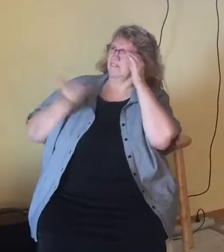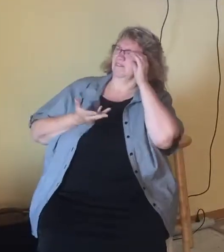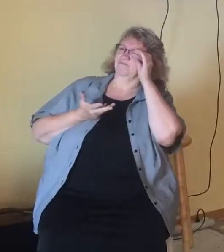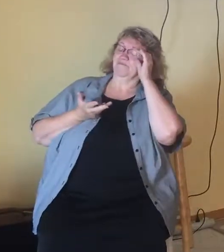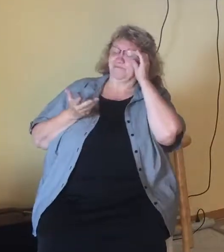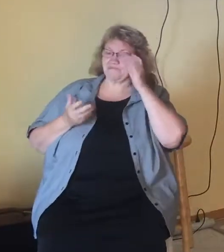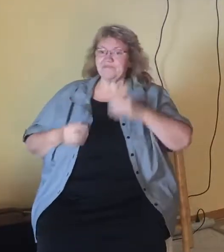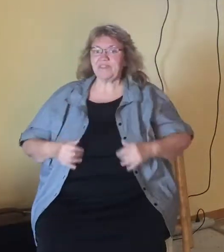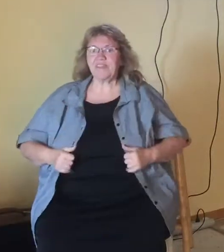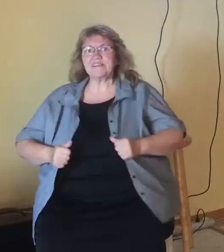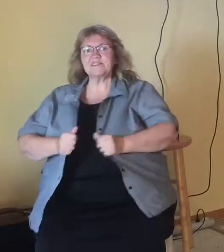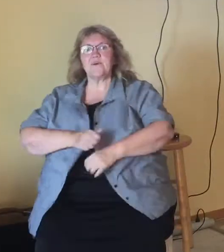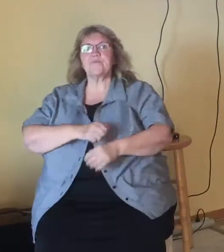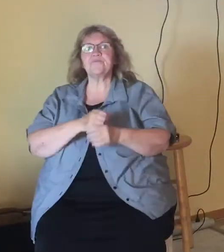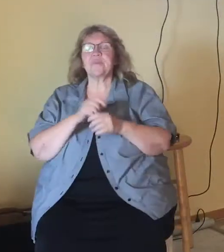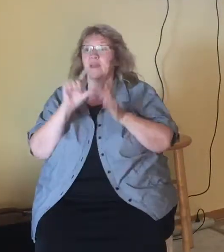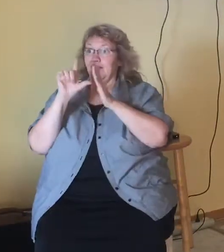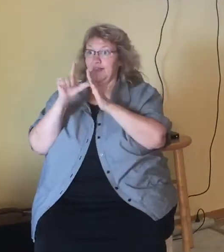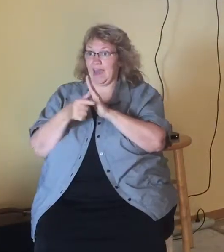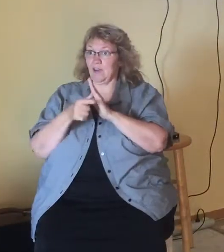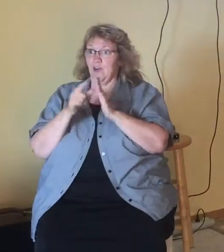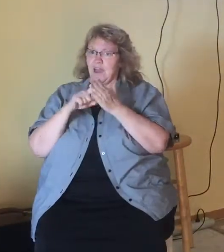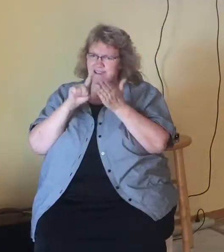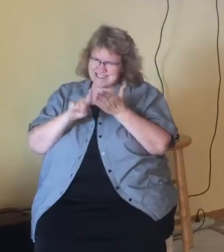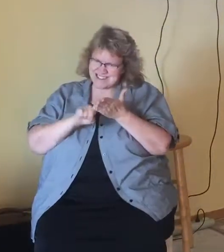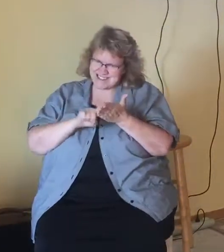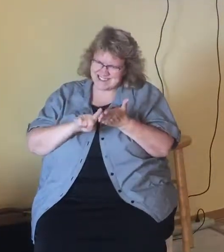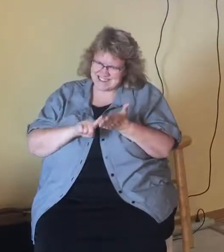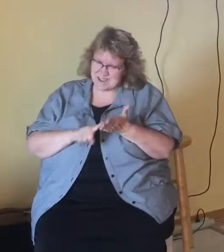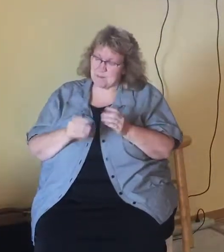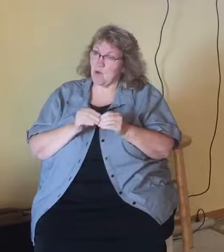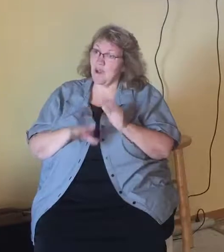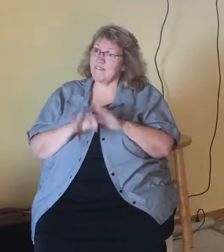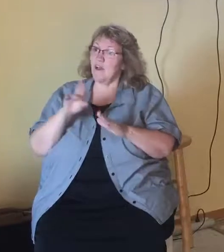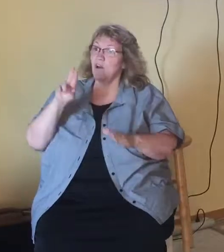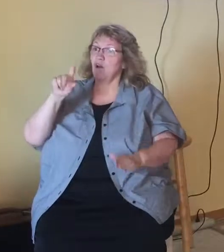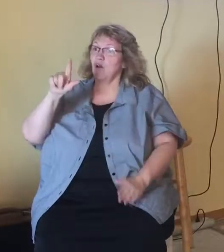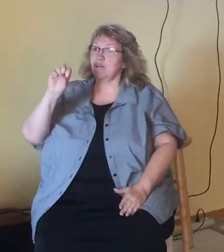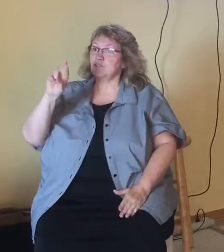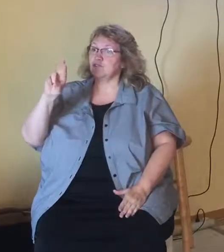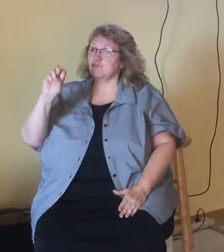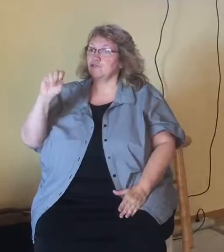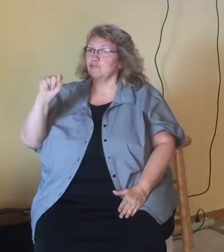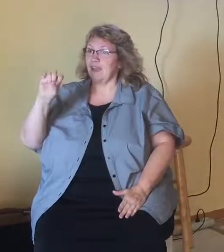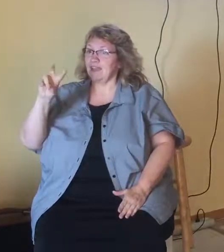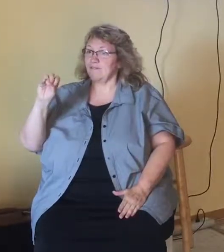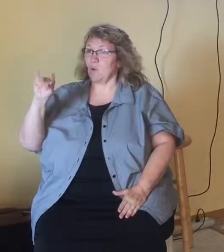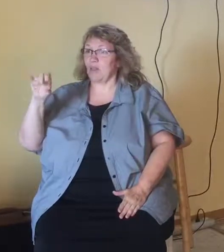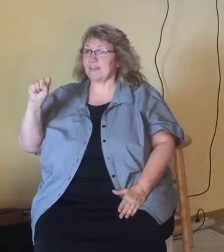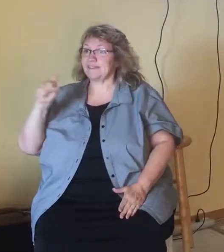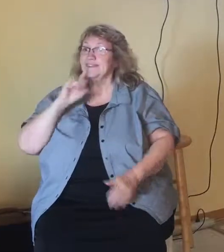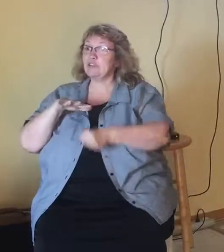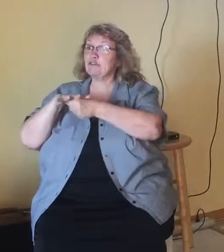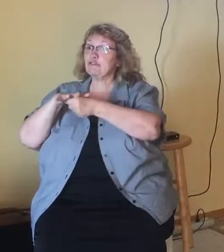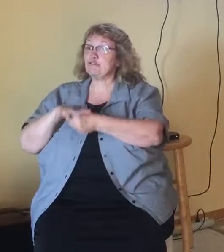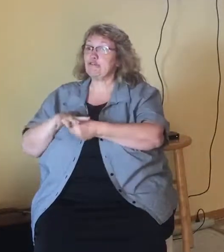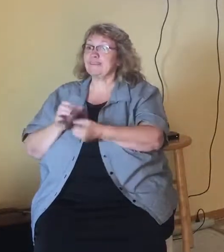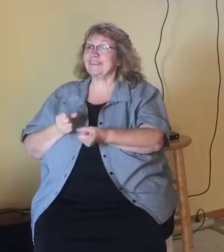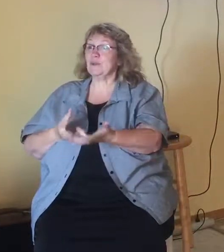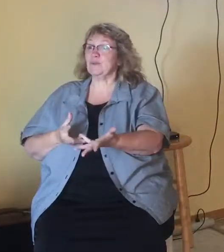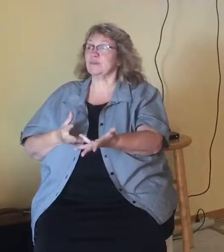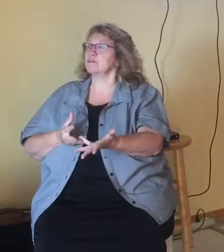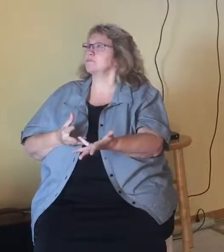So then I learned, as I did my research, that ulcerative colitis can be stress-induced. And I said, "Aha, I'm